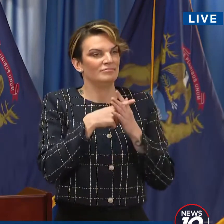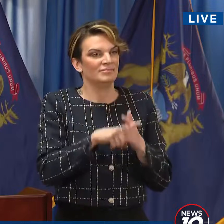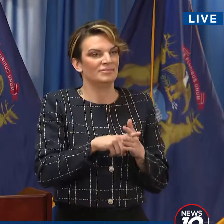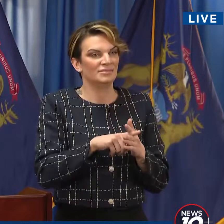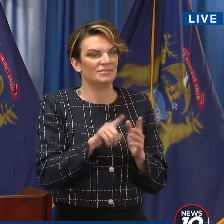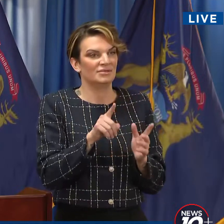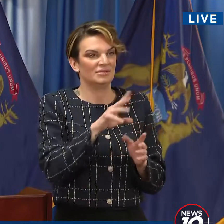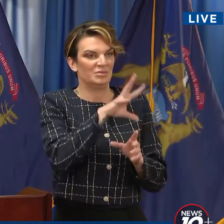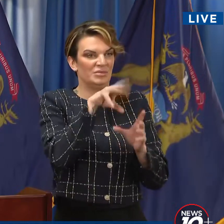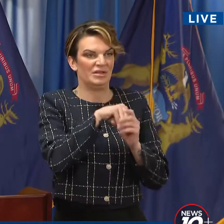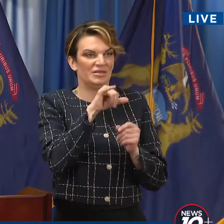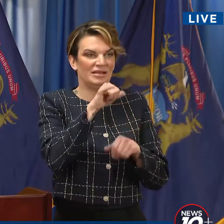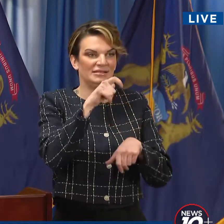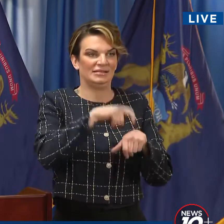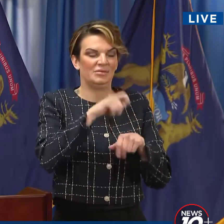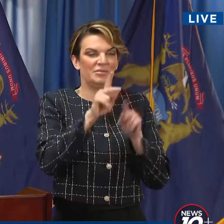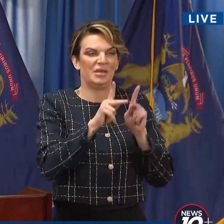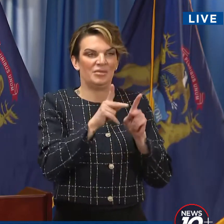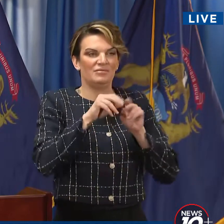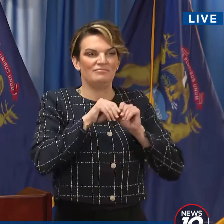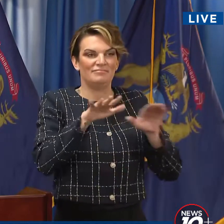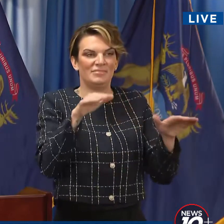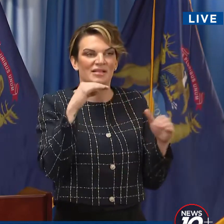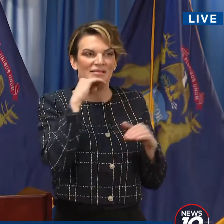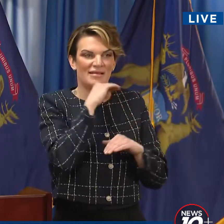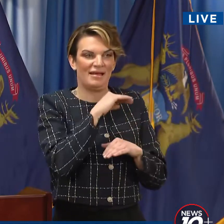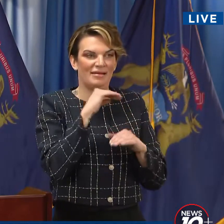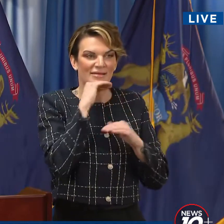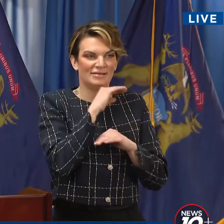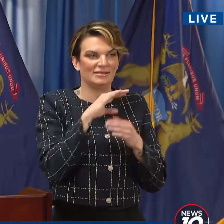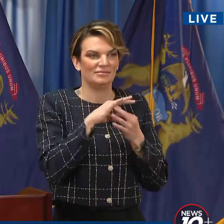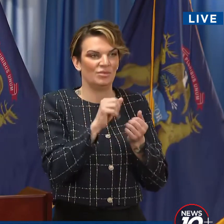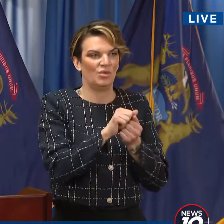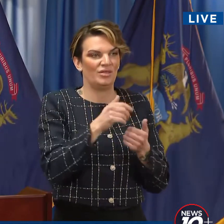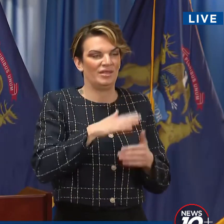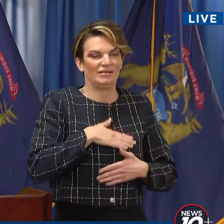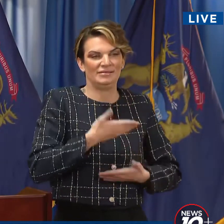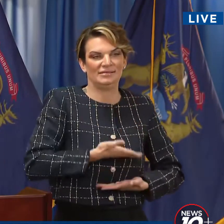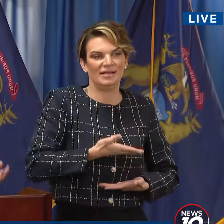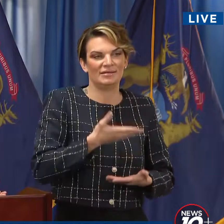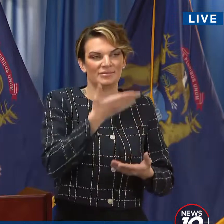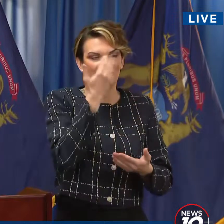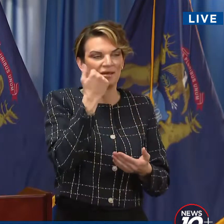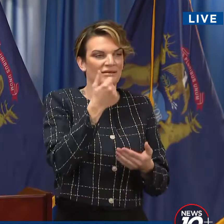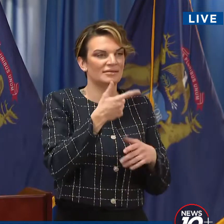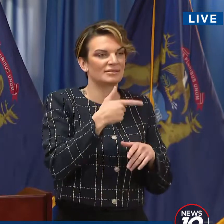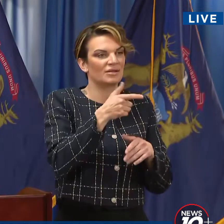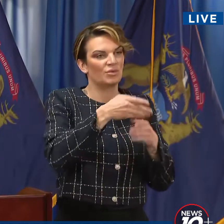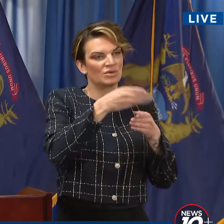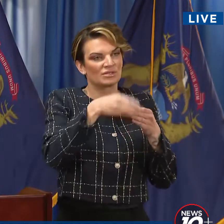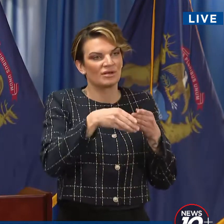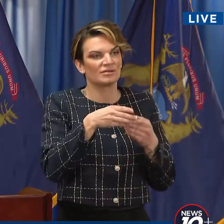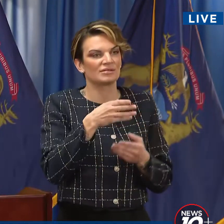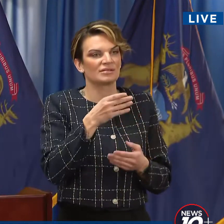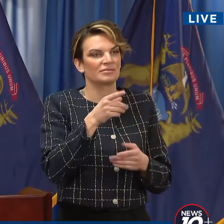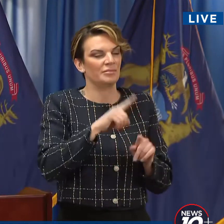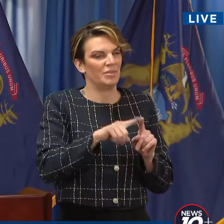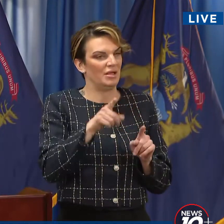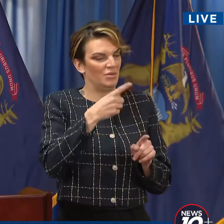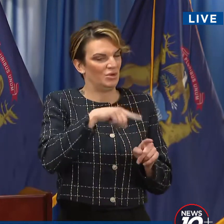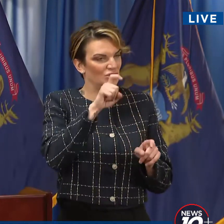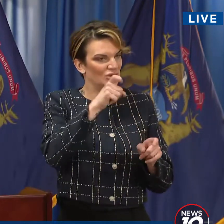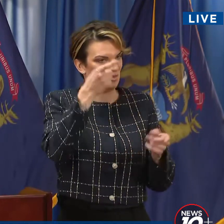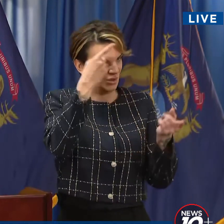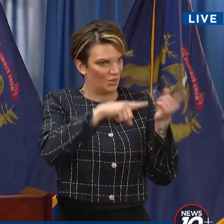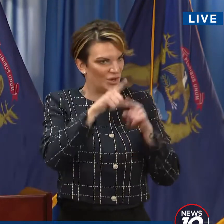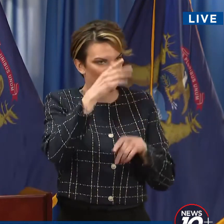to be in an era where people spread lies when they're upset about election results or procedures. We should all be able to agree on the rules of the game and then try to win